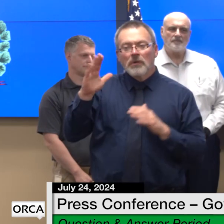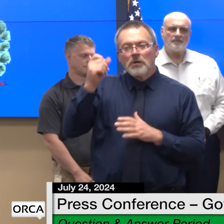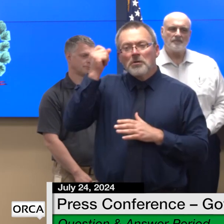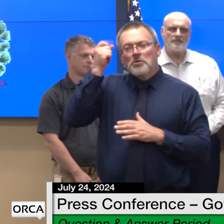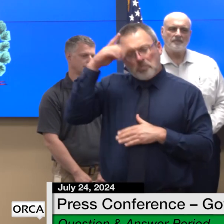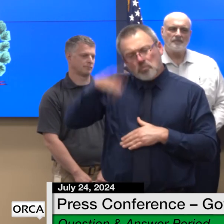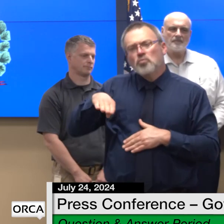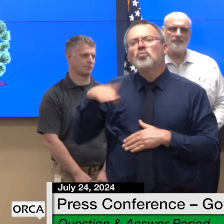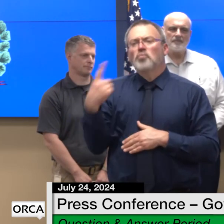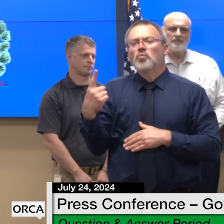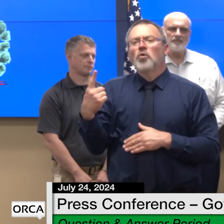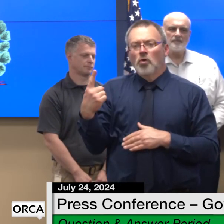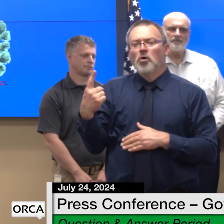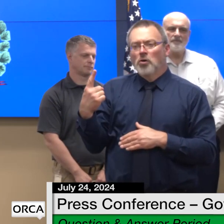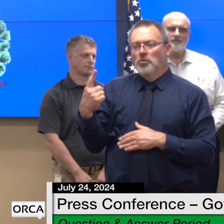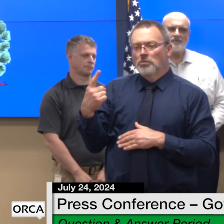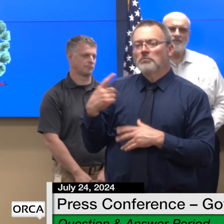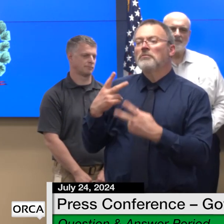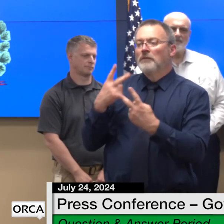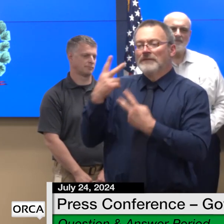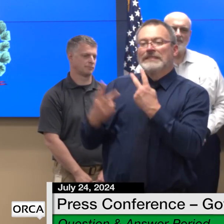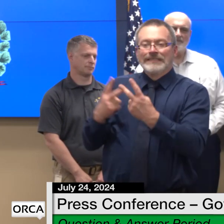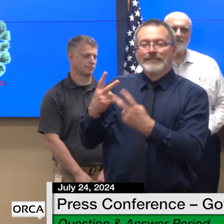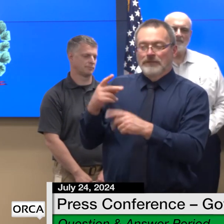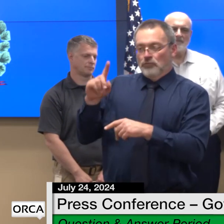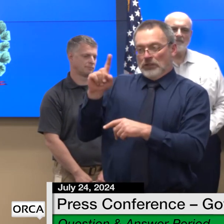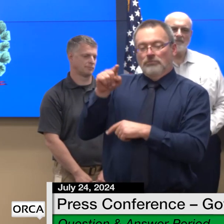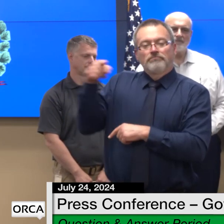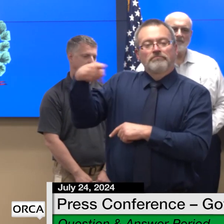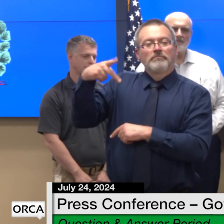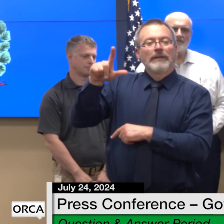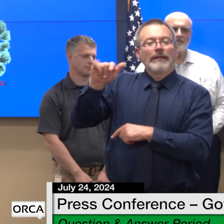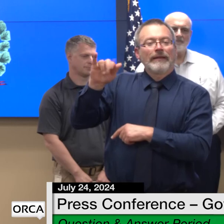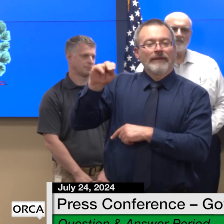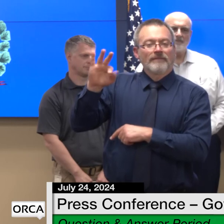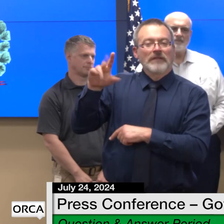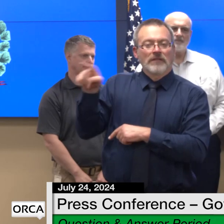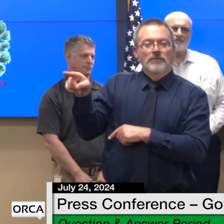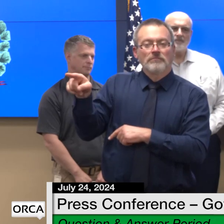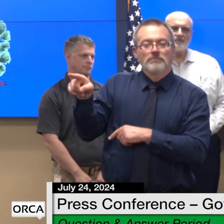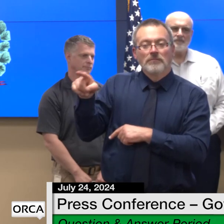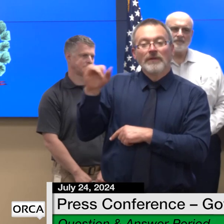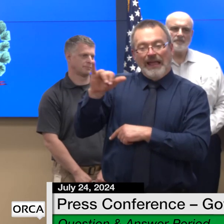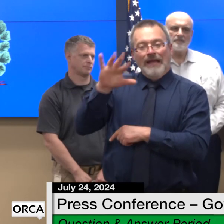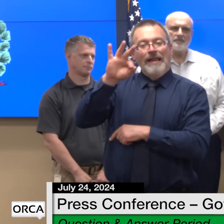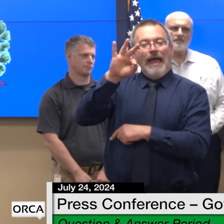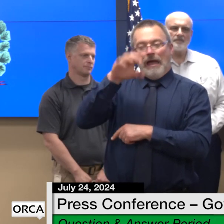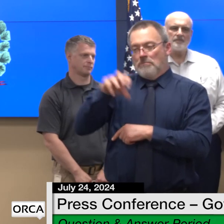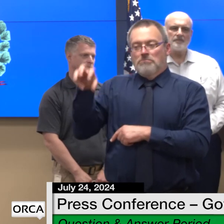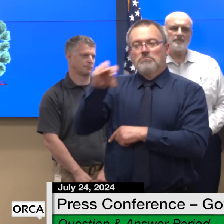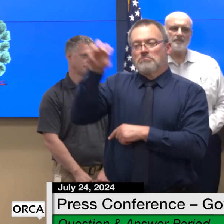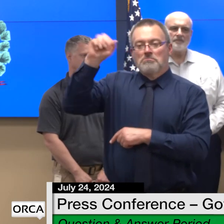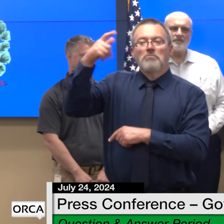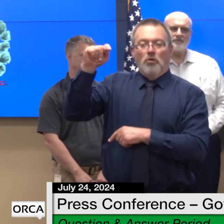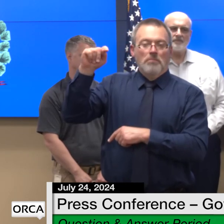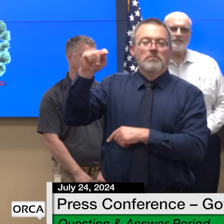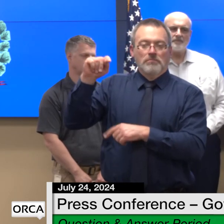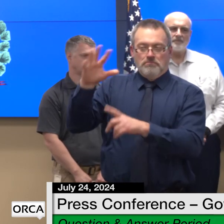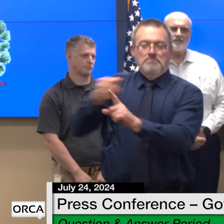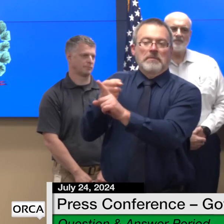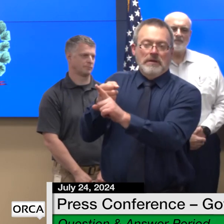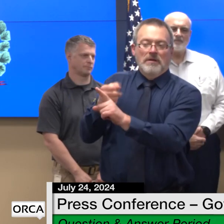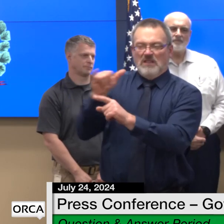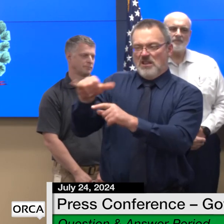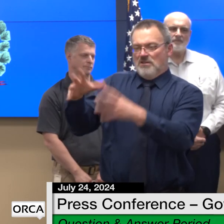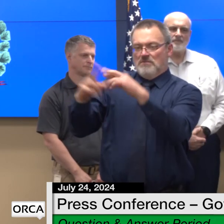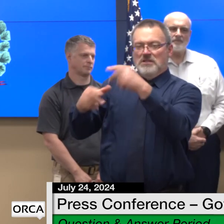that is very visible is the one in Plainfield with the 9 units, I believe, in that home. So